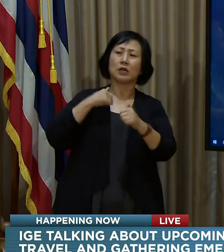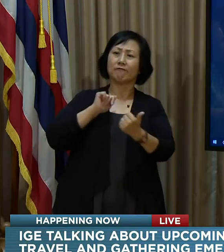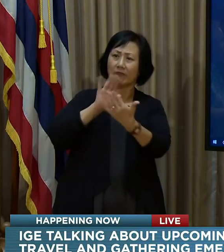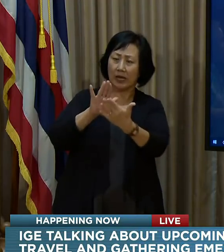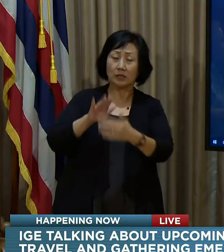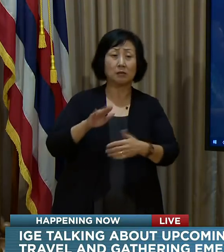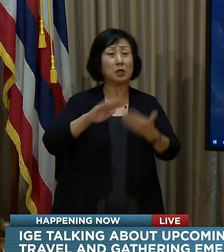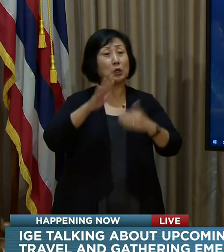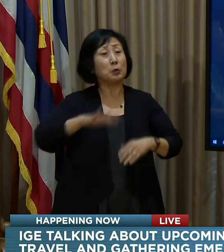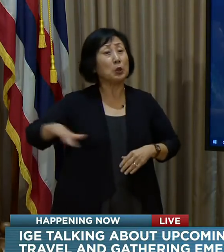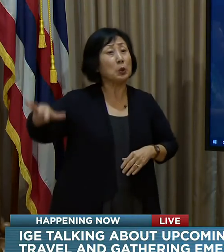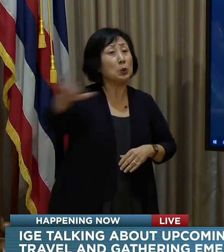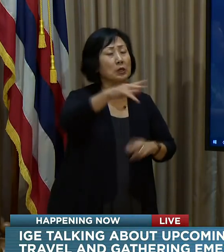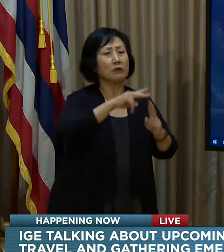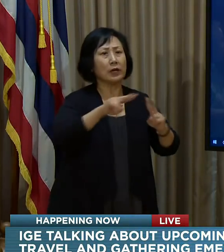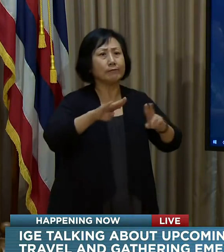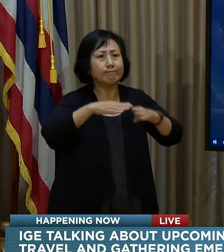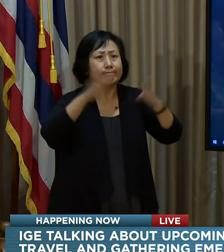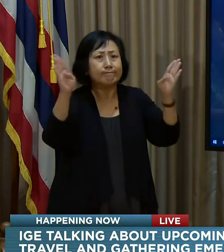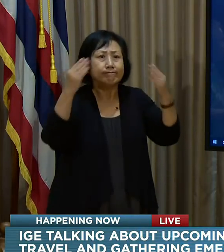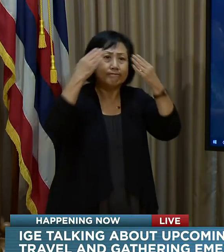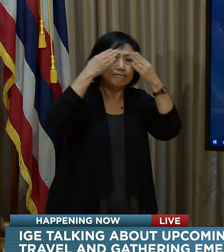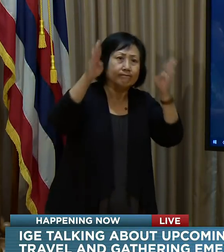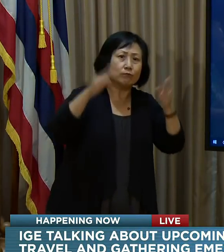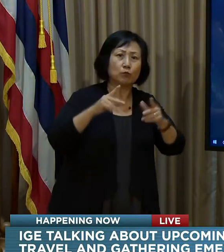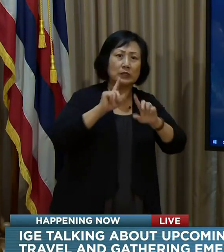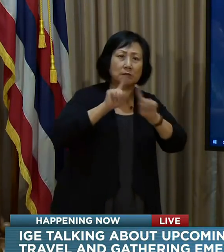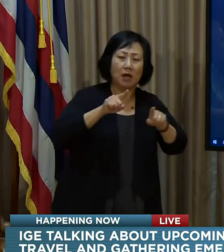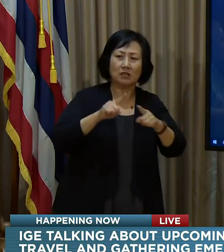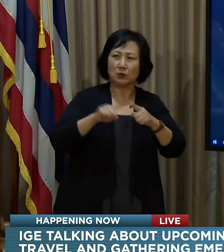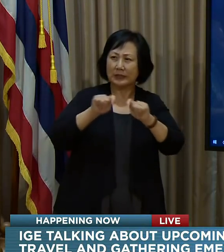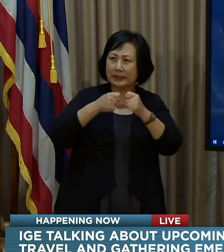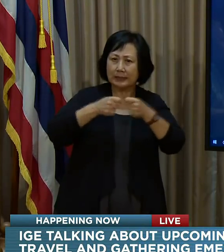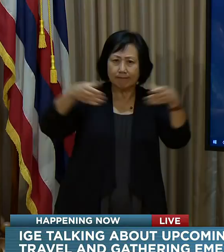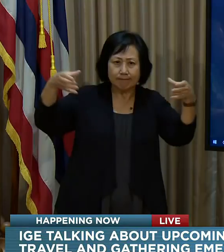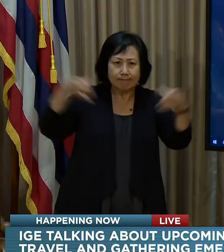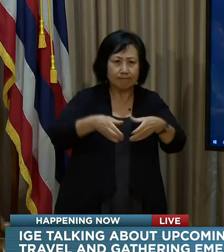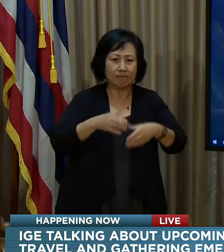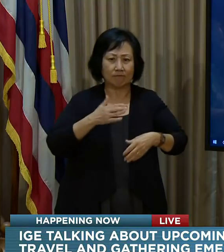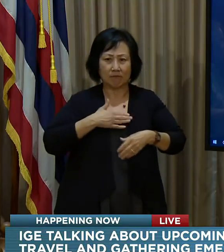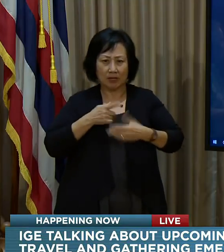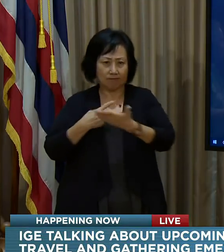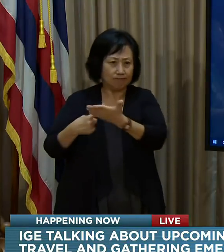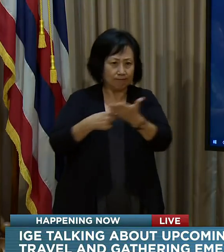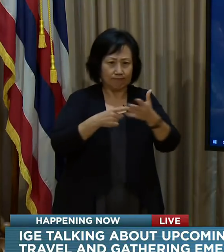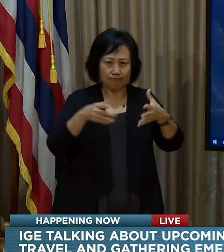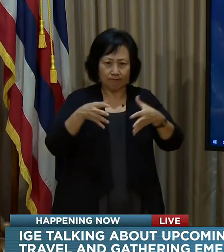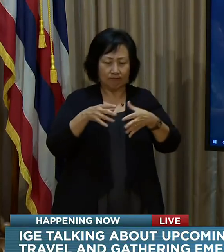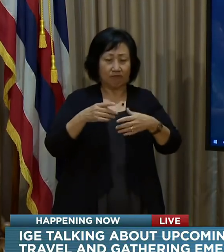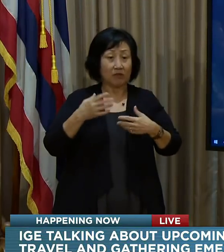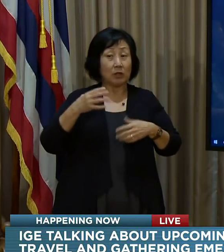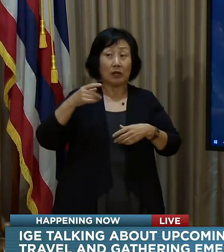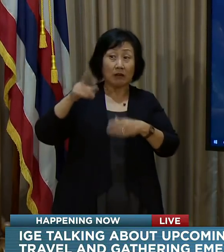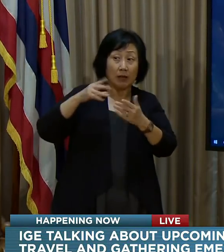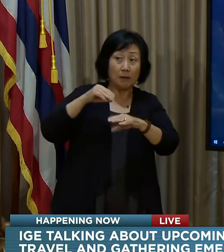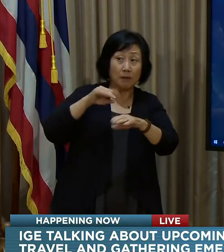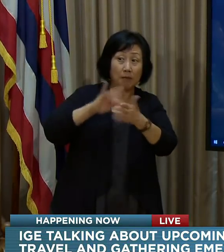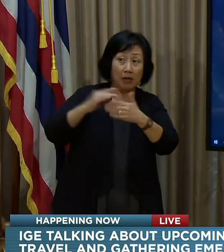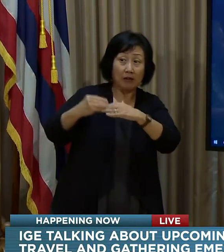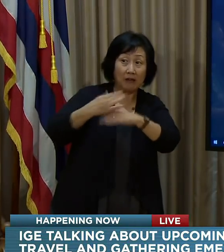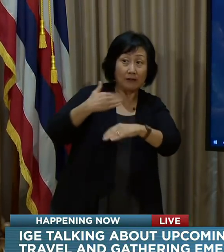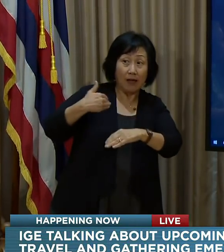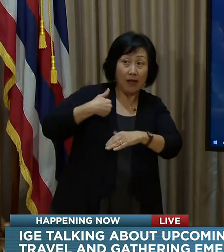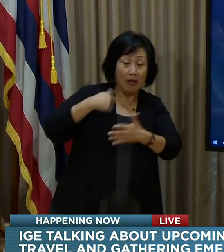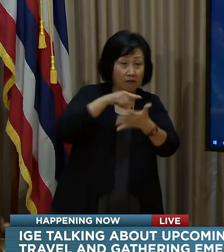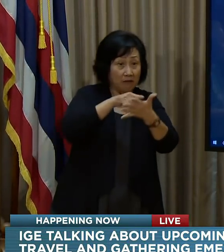is very responsive, and I'm proud of the team, the community, and all of my assets available, including my medical advisors. So